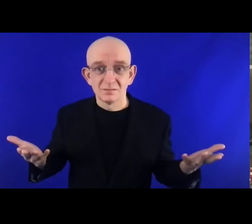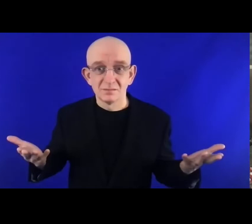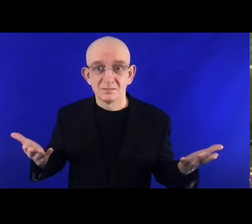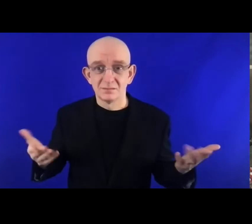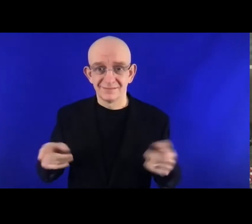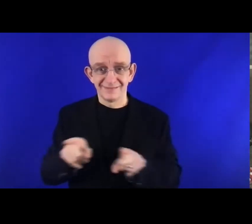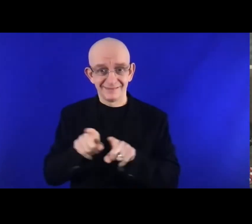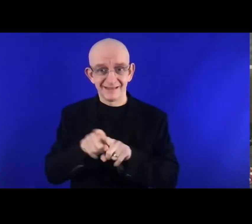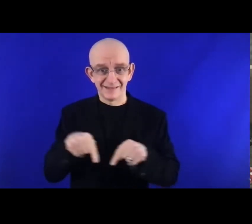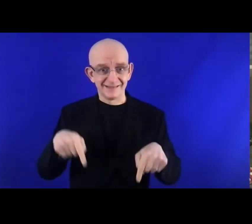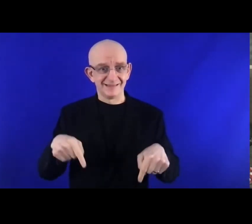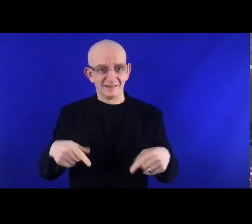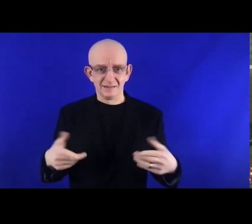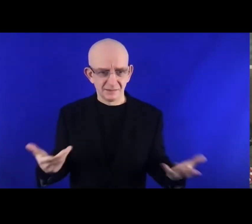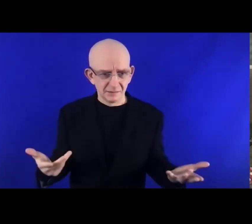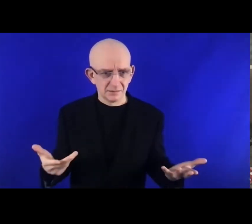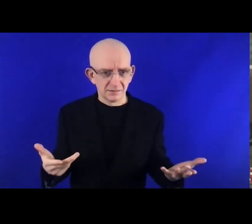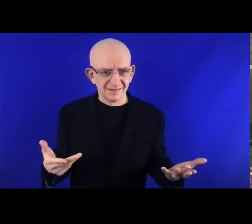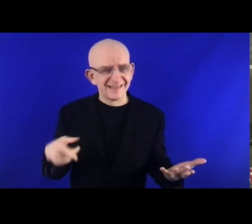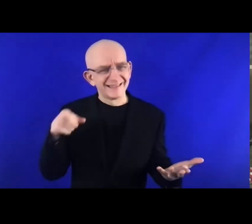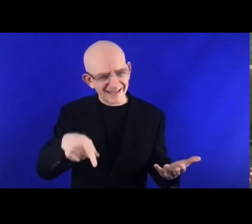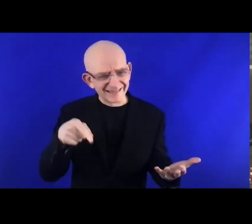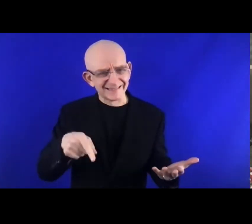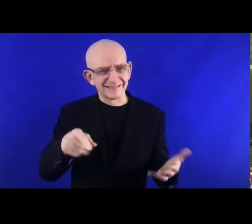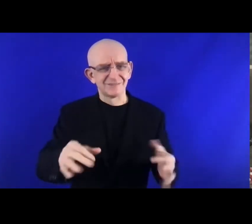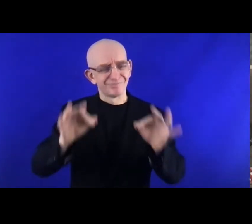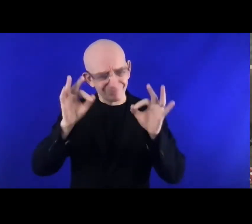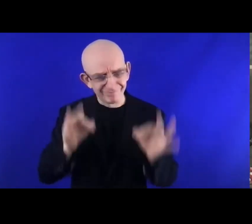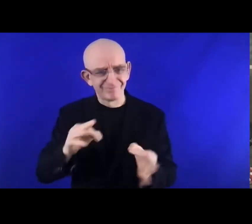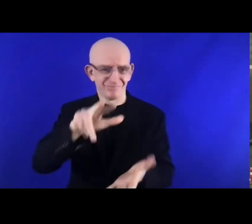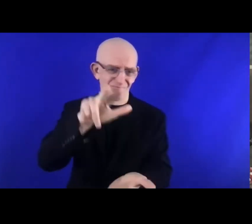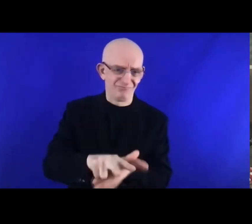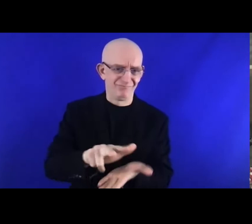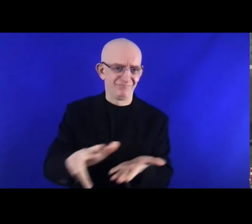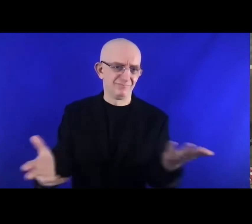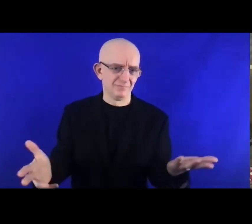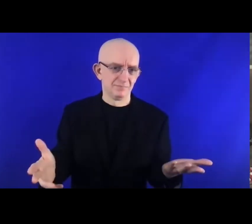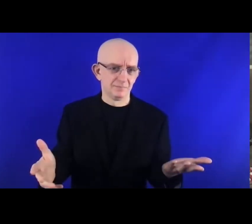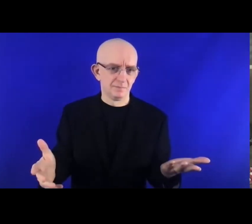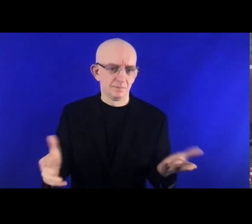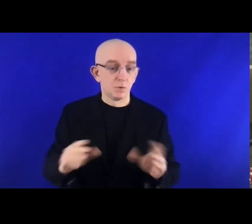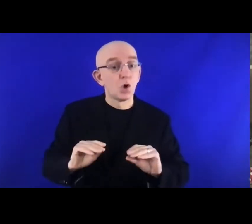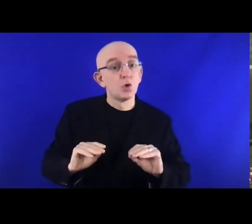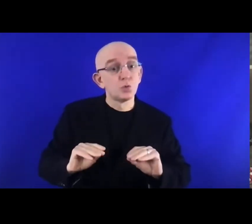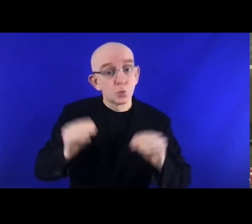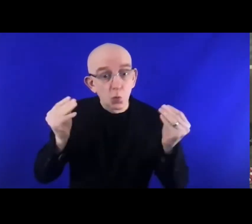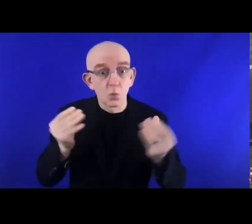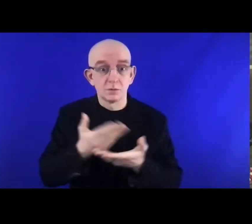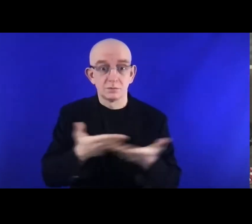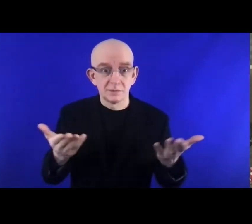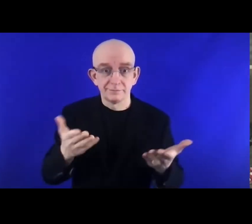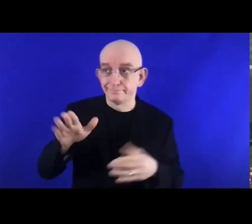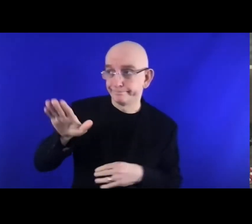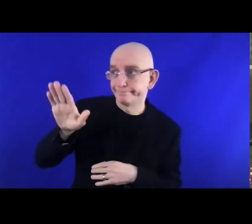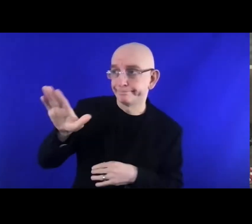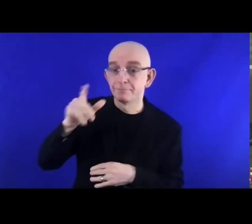parents, deprived of education to do the job they want, but with the thought that they are not capable or not good